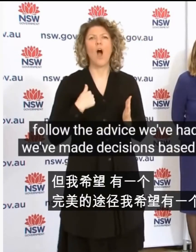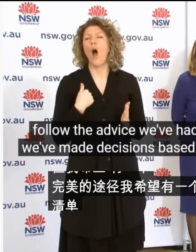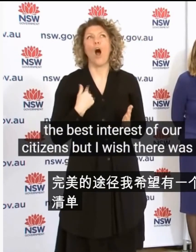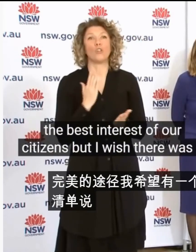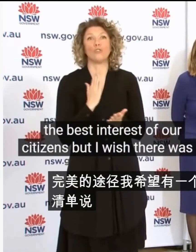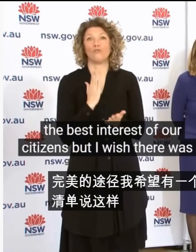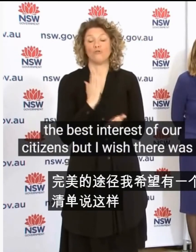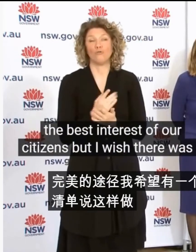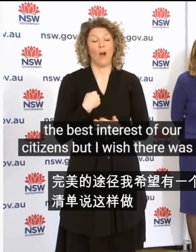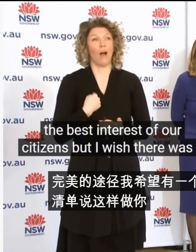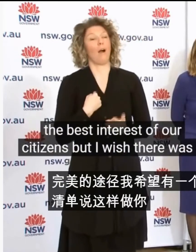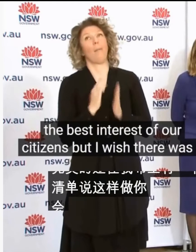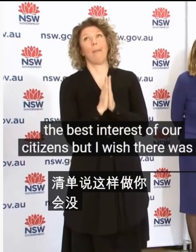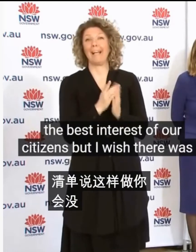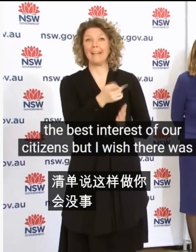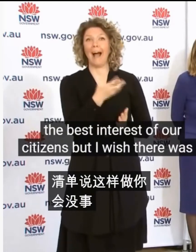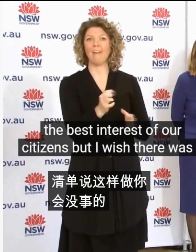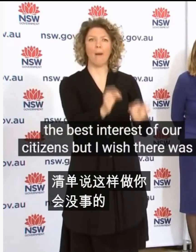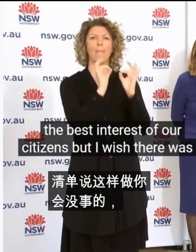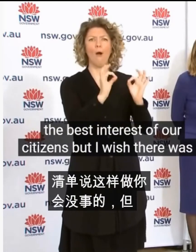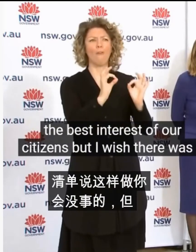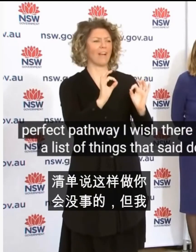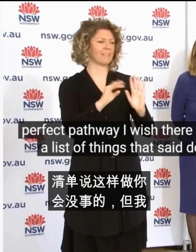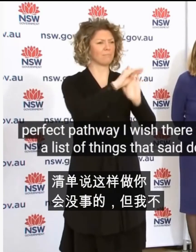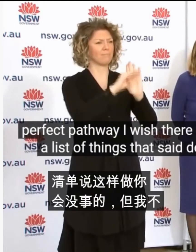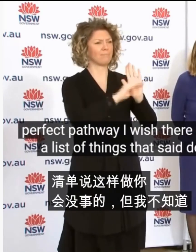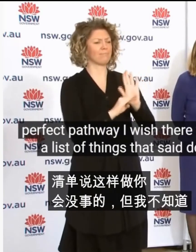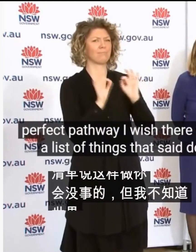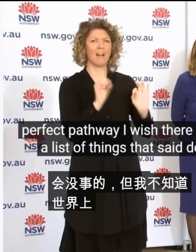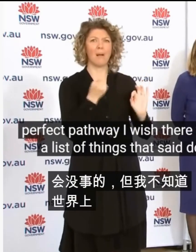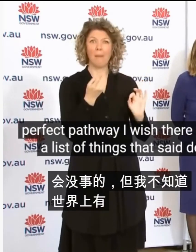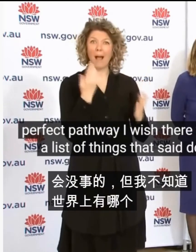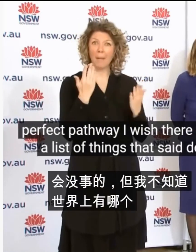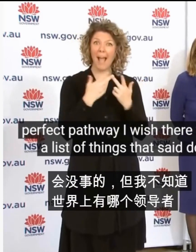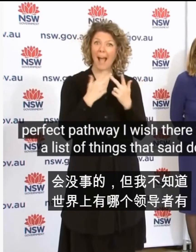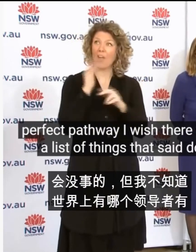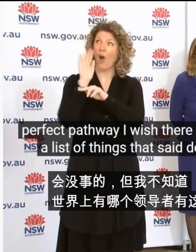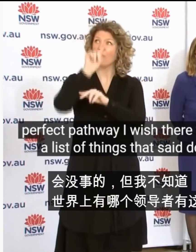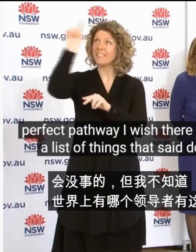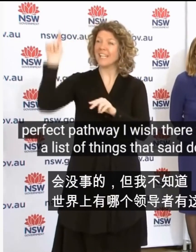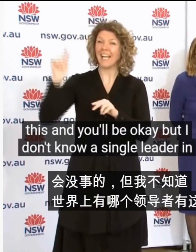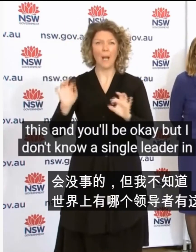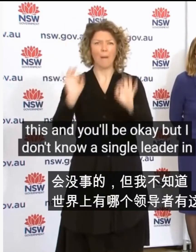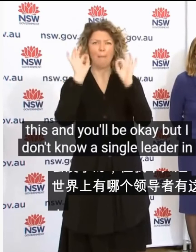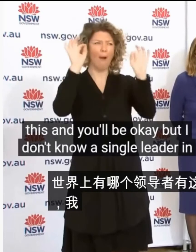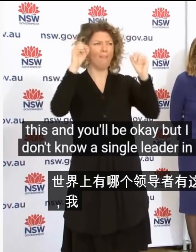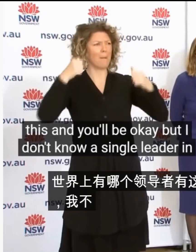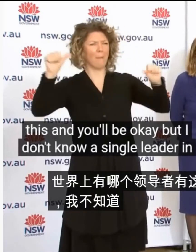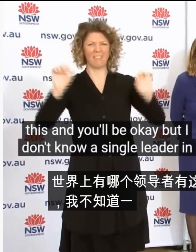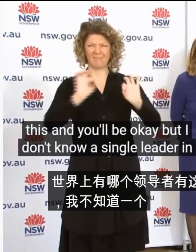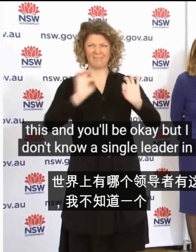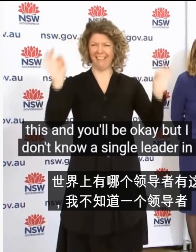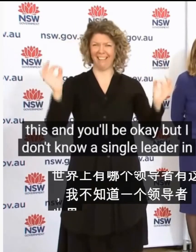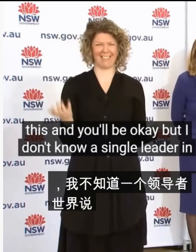was a list of things that said, do this and you'll be okay. But I don't know a single leader in the world that has that perfect list, and I don't